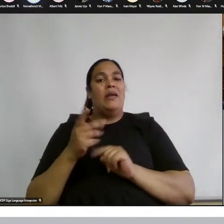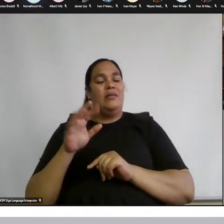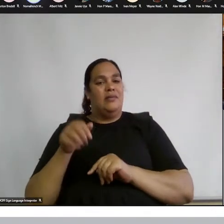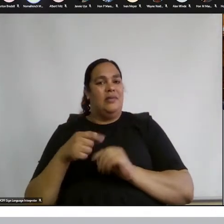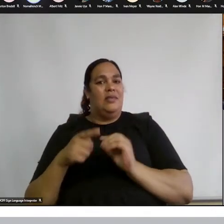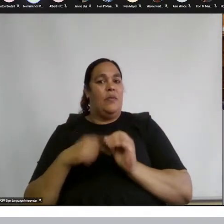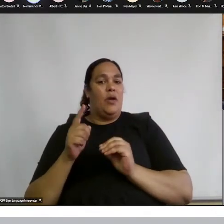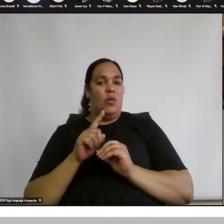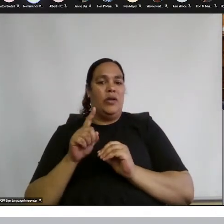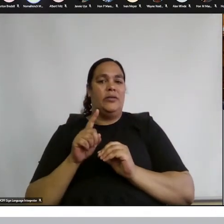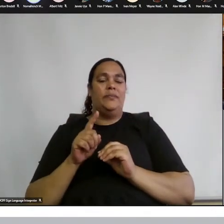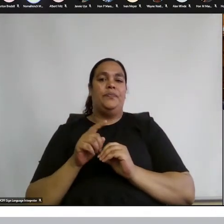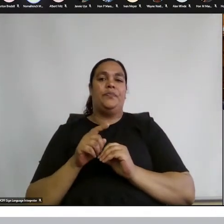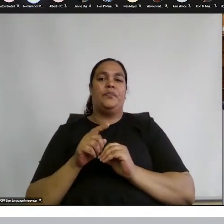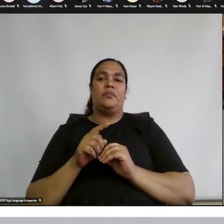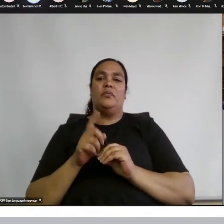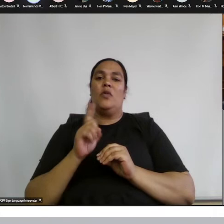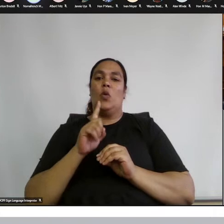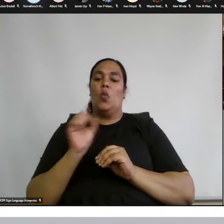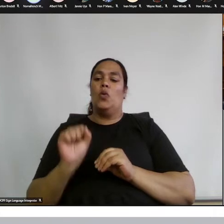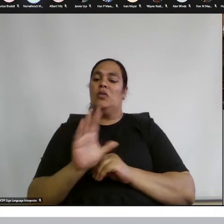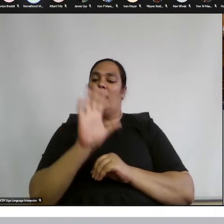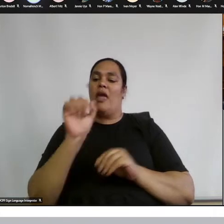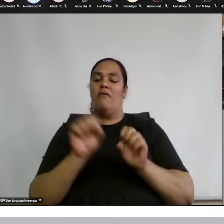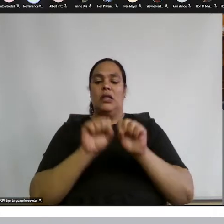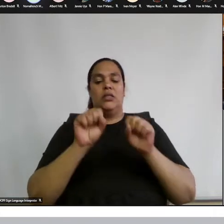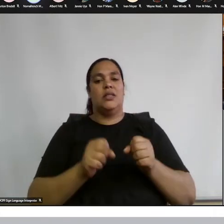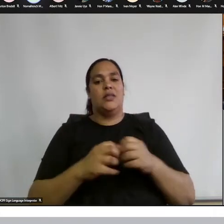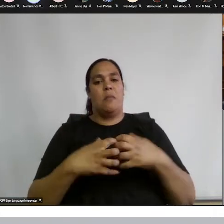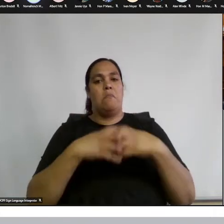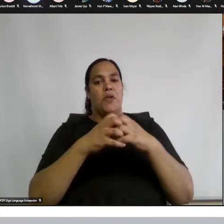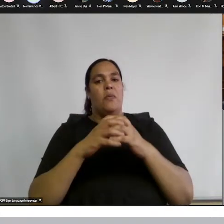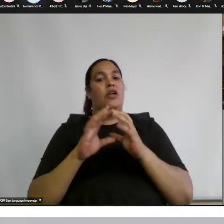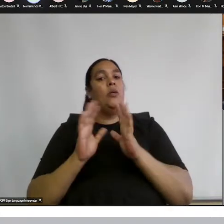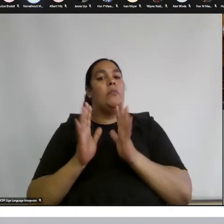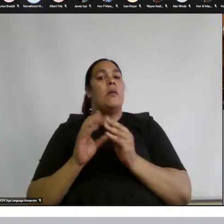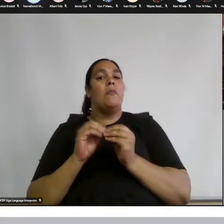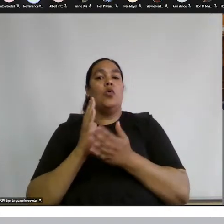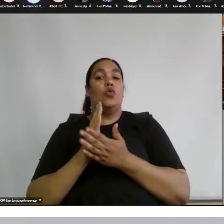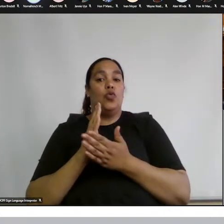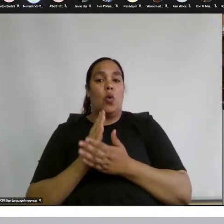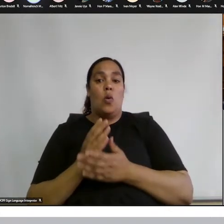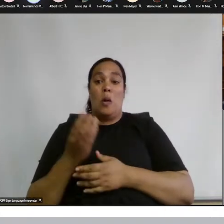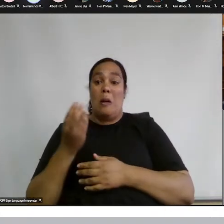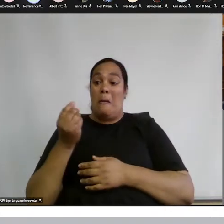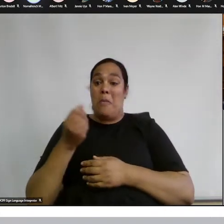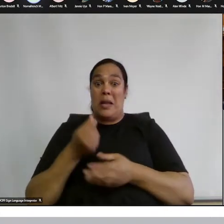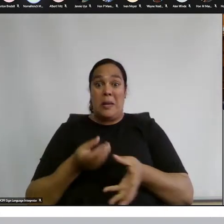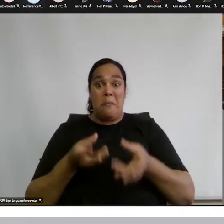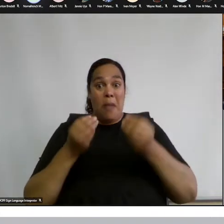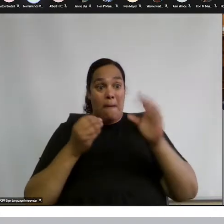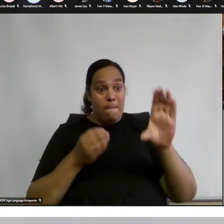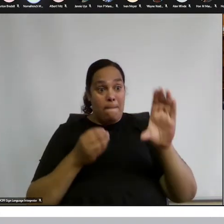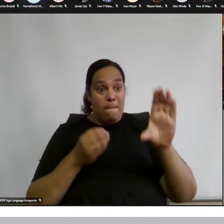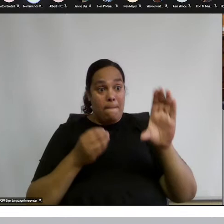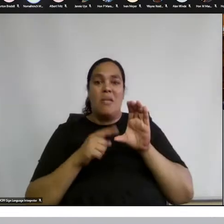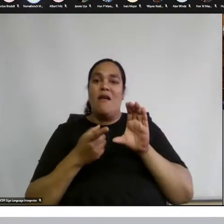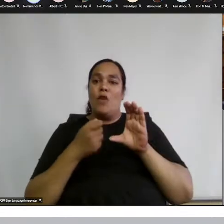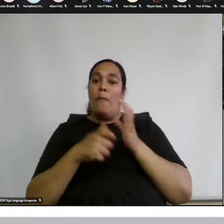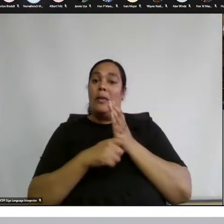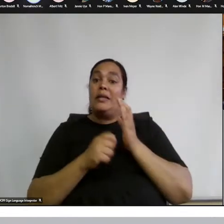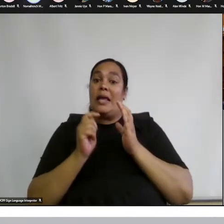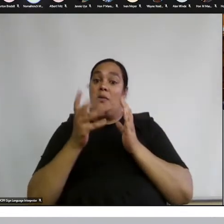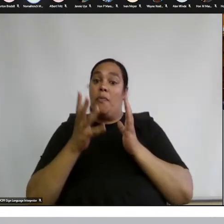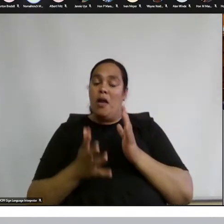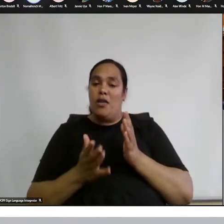is what the South African system has put up just to ensure that the money we receive from the taxpayers'